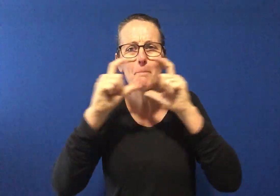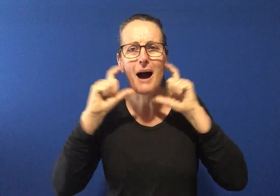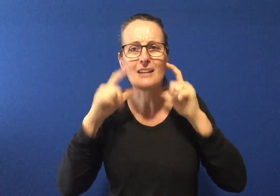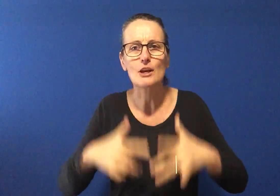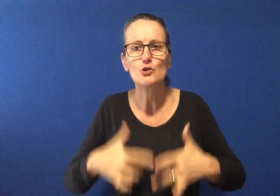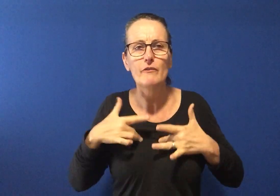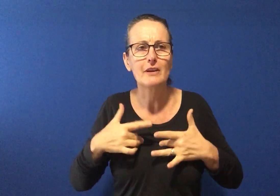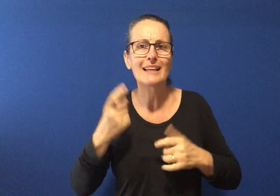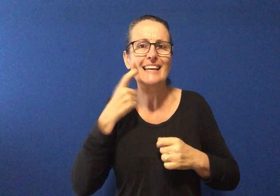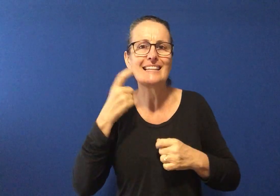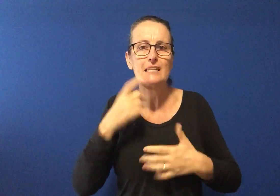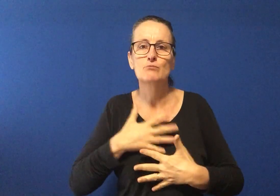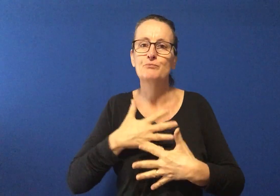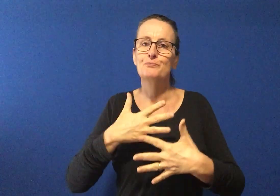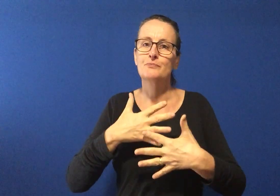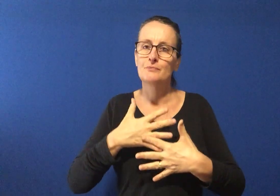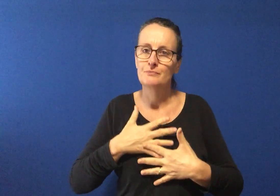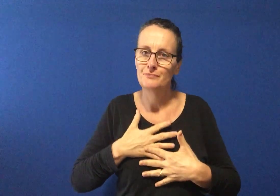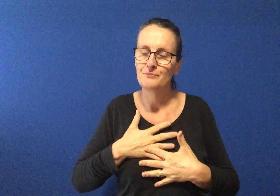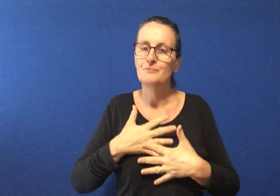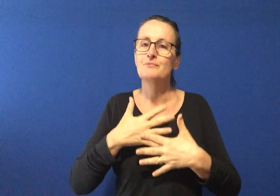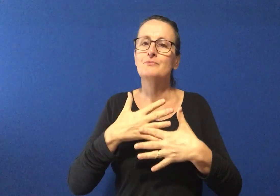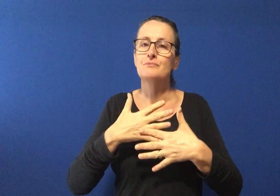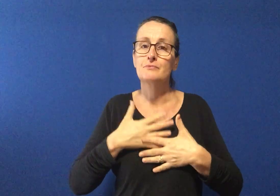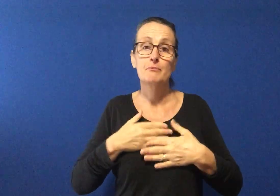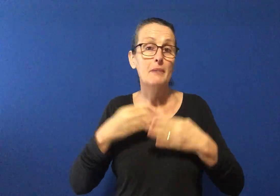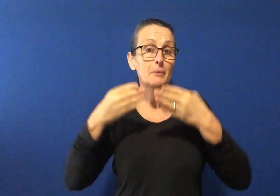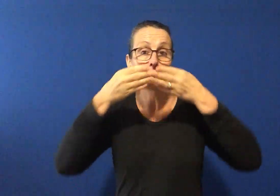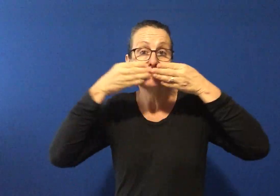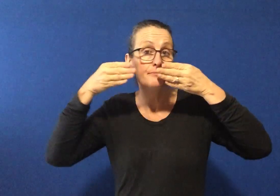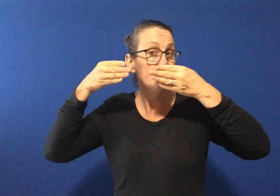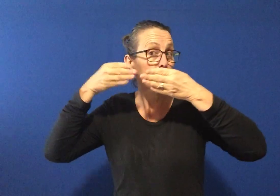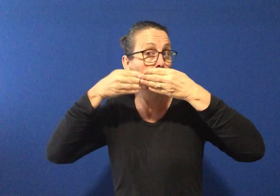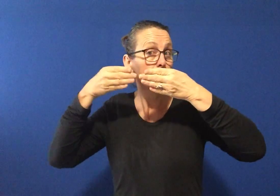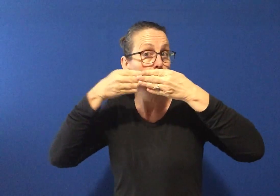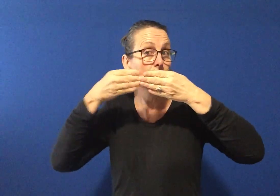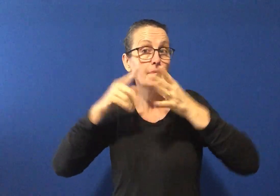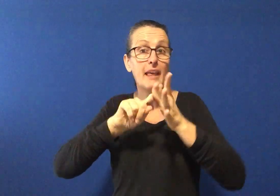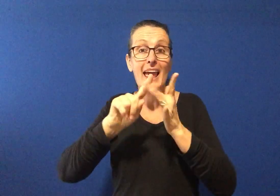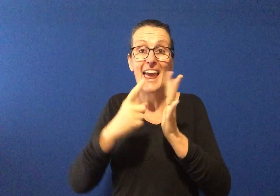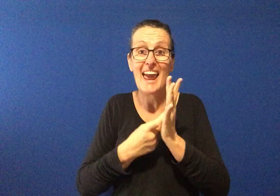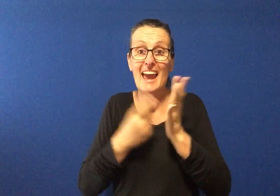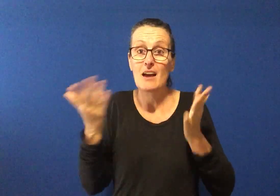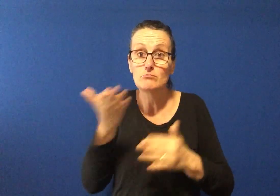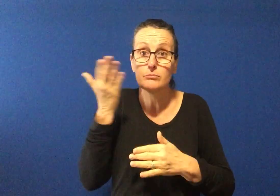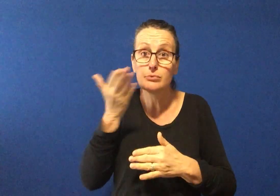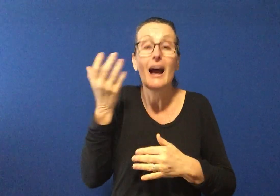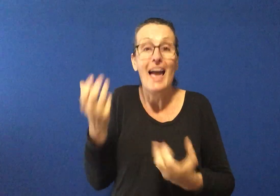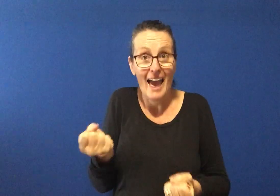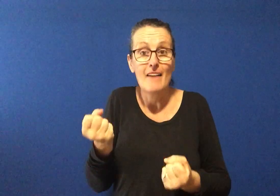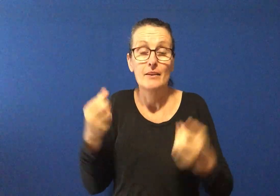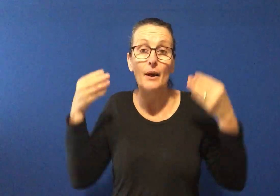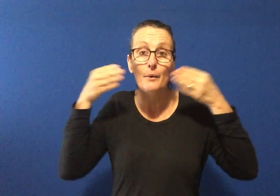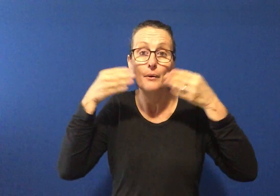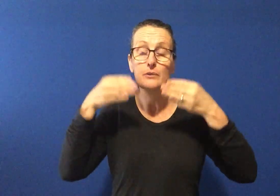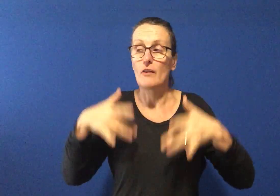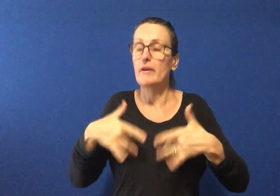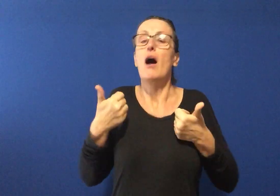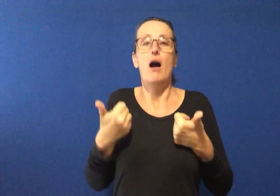through, so that the side entry of air, for example, if it's a surgical mask or a cloth mask, is easy and you feel easier and you feel